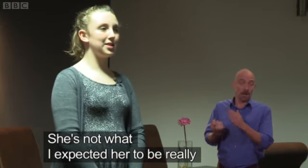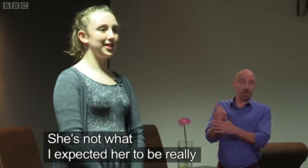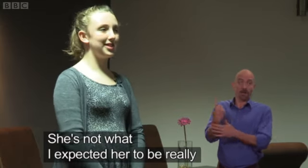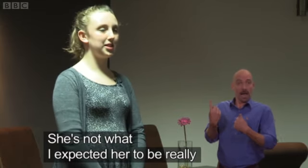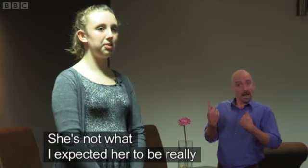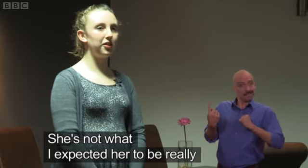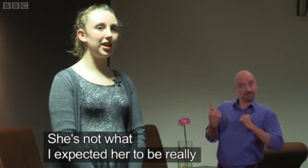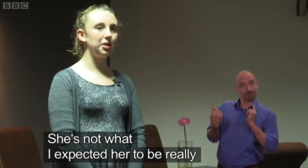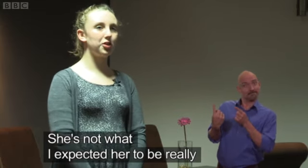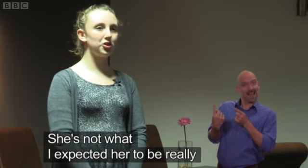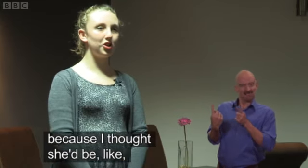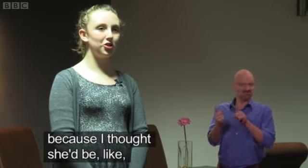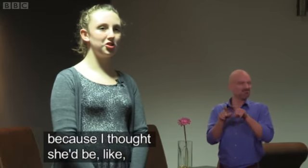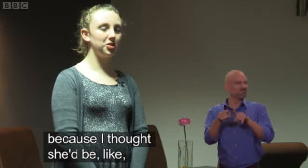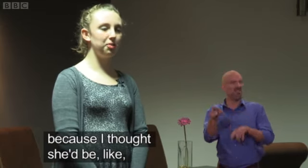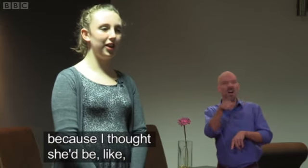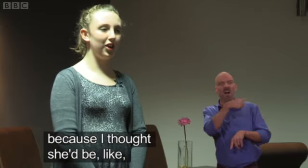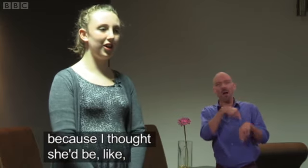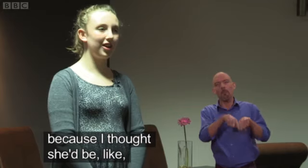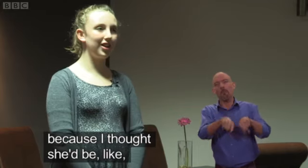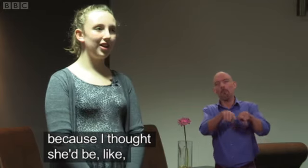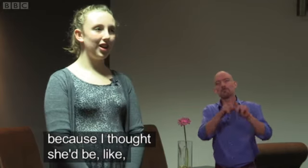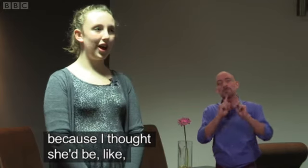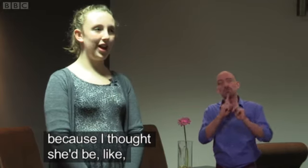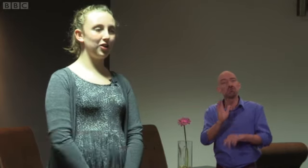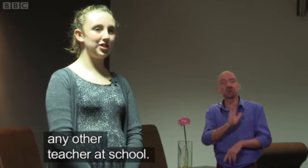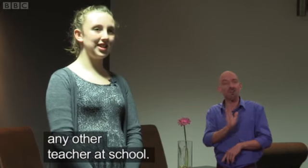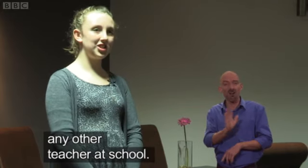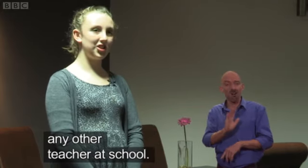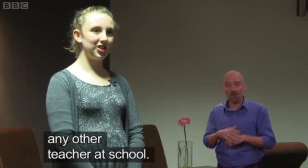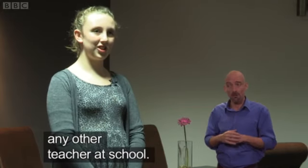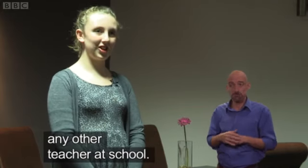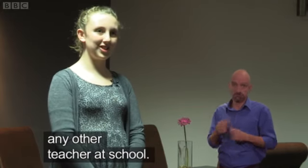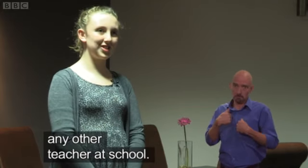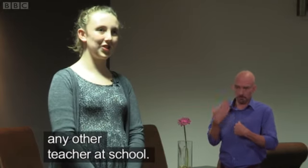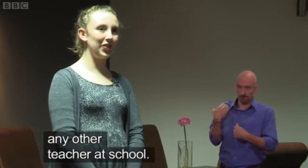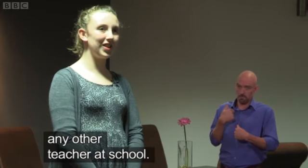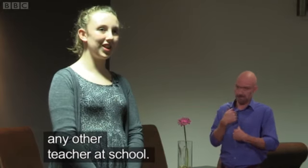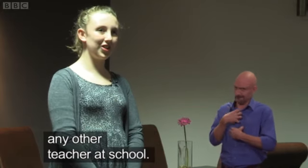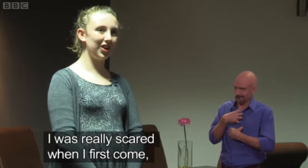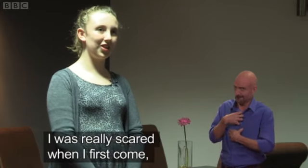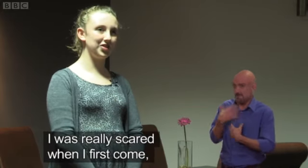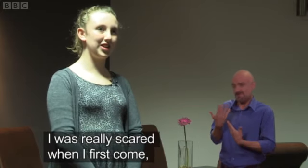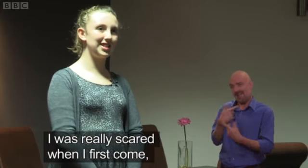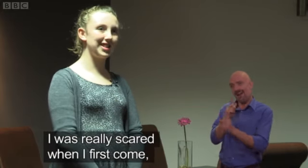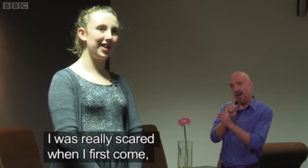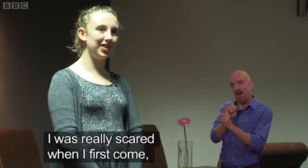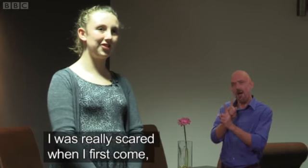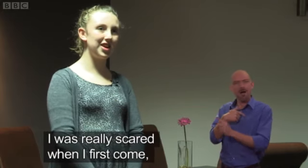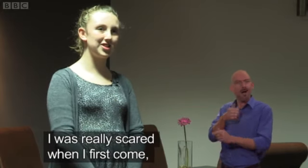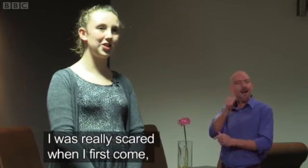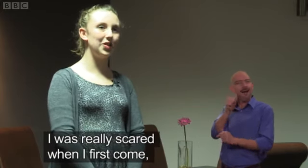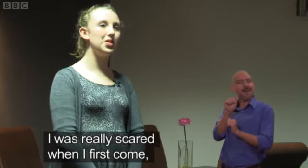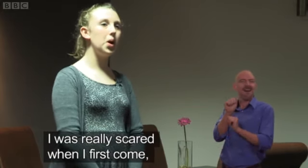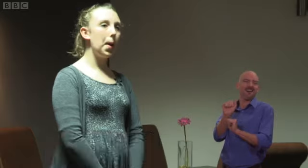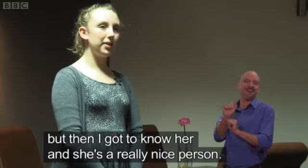her to be, really, because I thought she'd be like any other teacher like at school. I thought I was really scared when I first come, but then I got